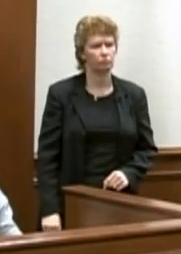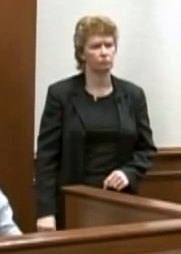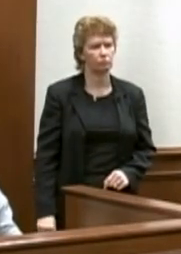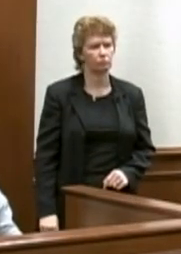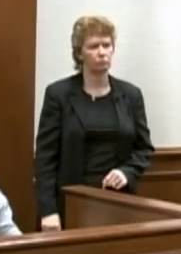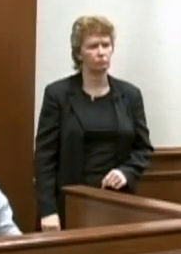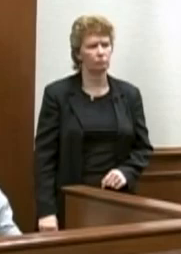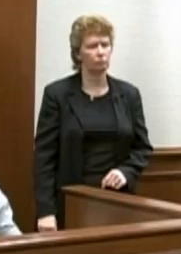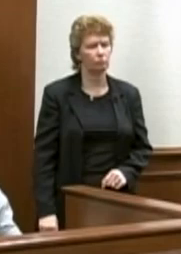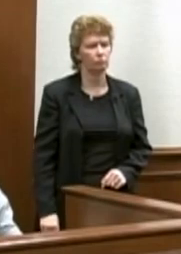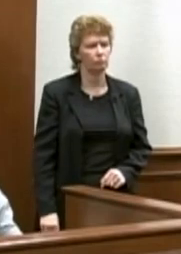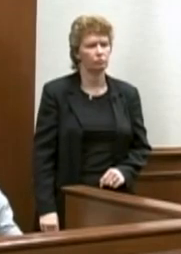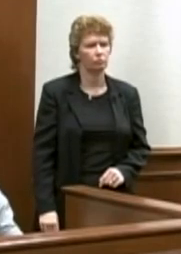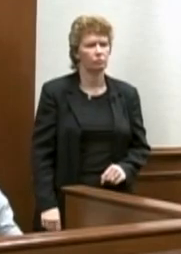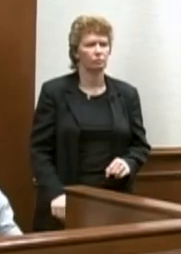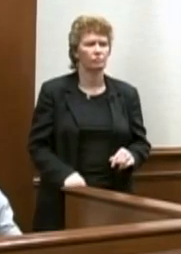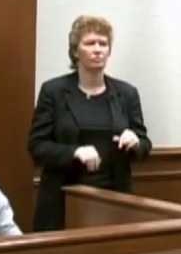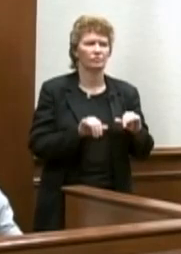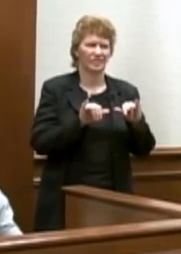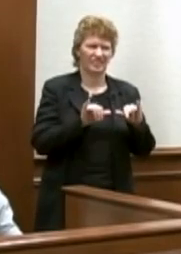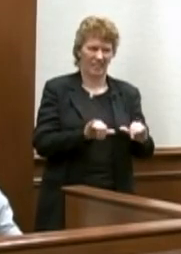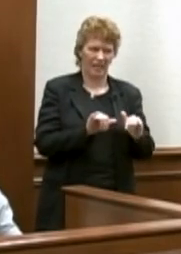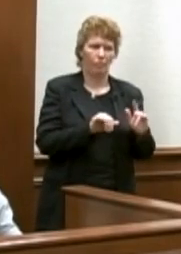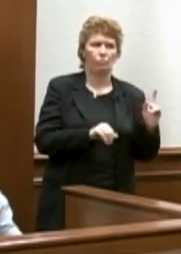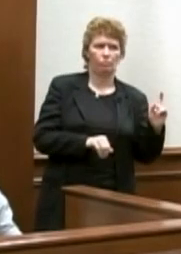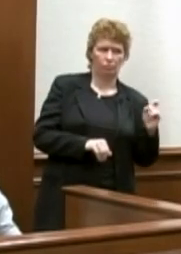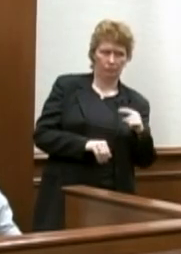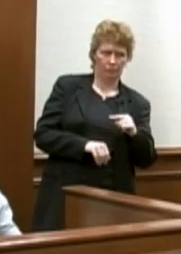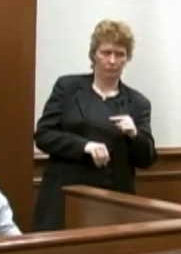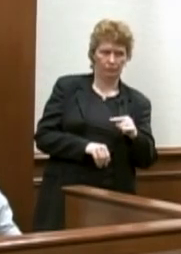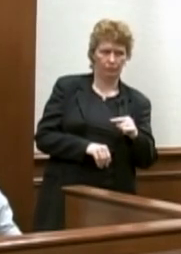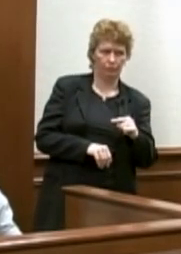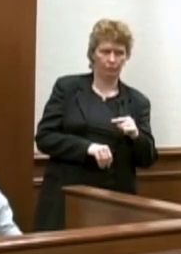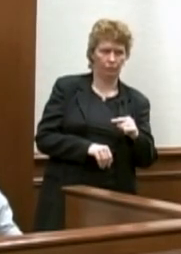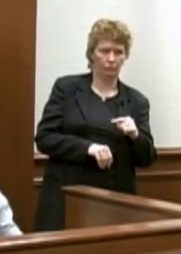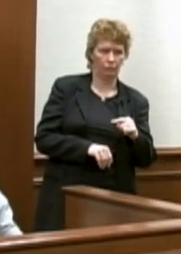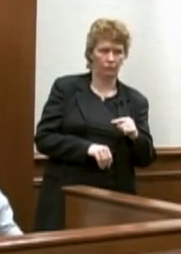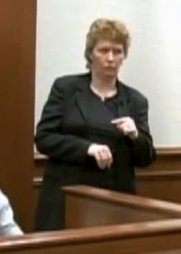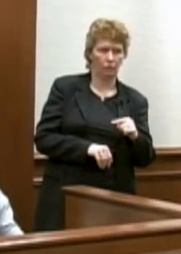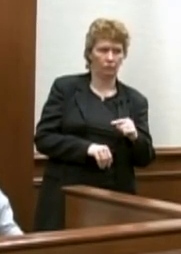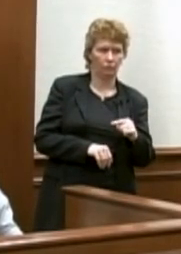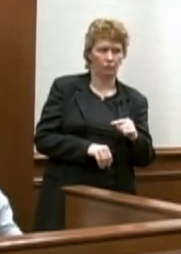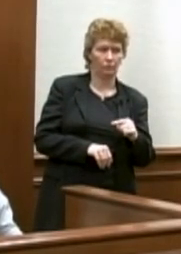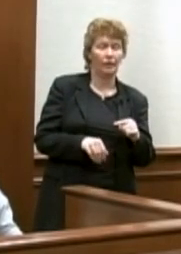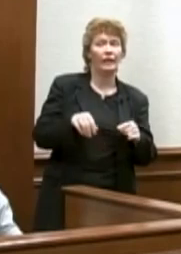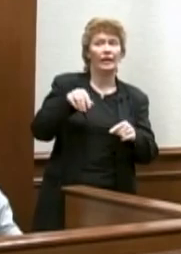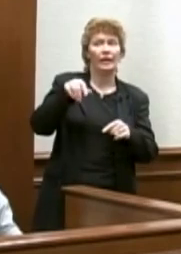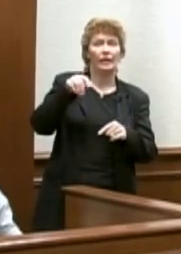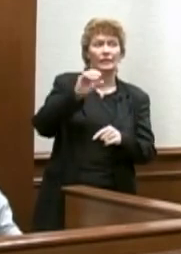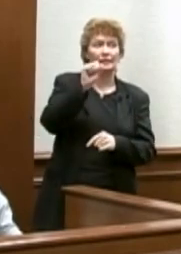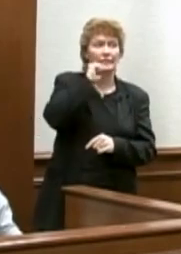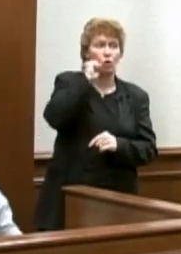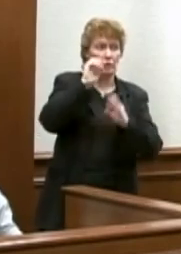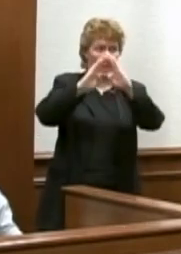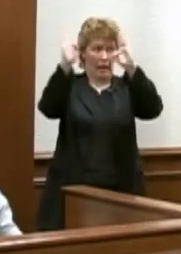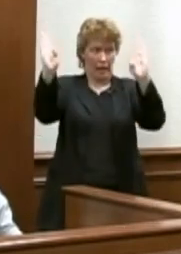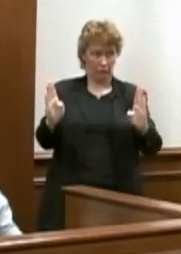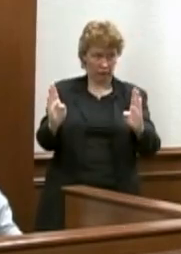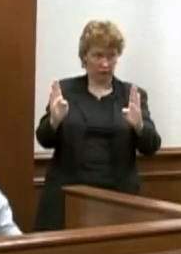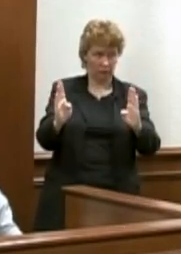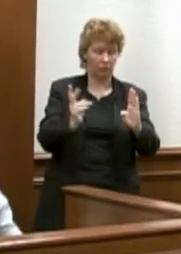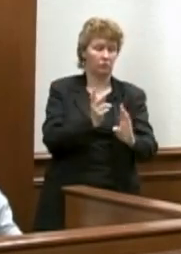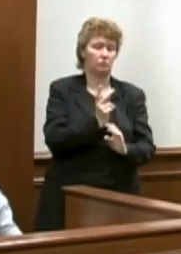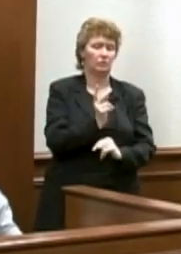So let's be clear. You never personally saw them engaging in romantic conduct inside the house, correct?